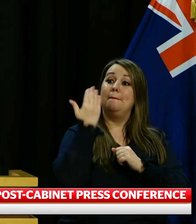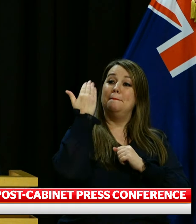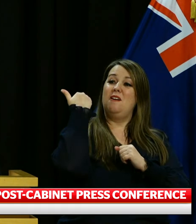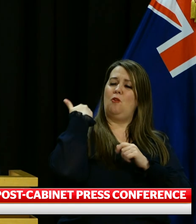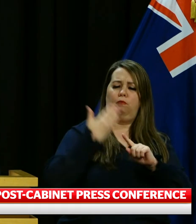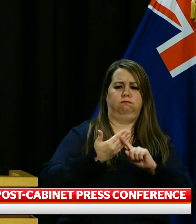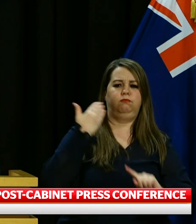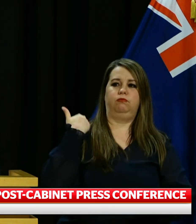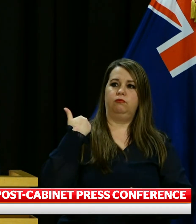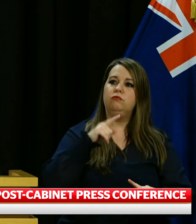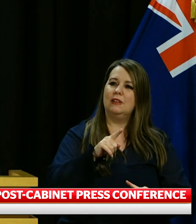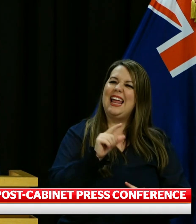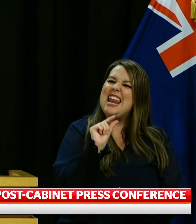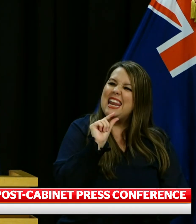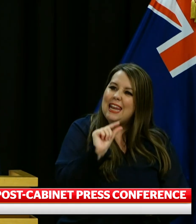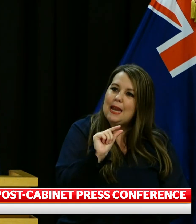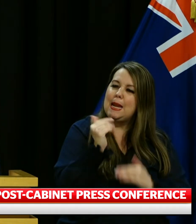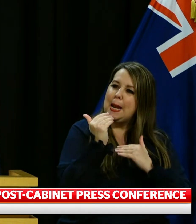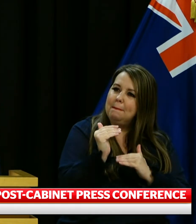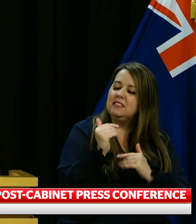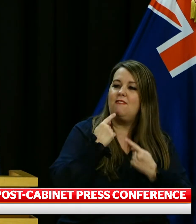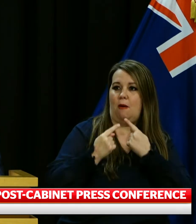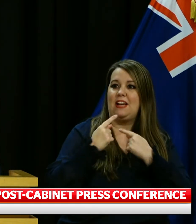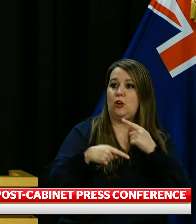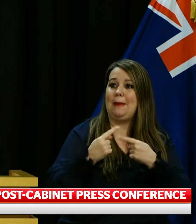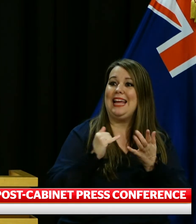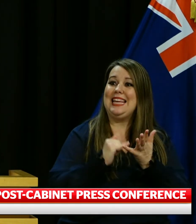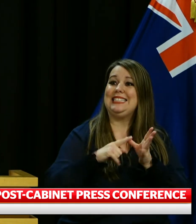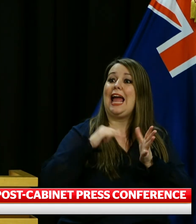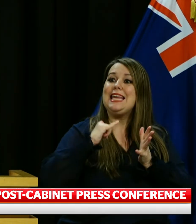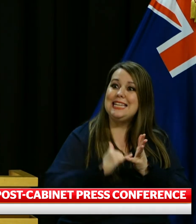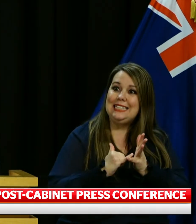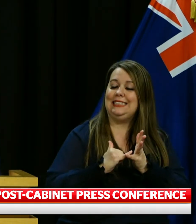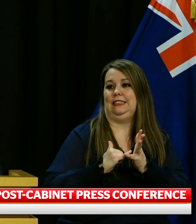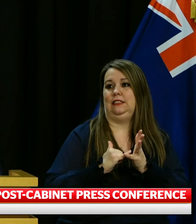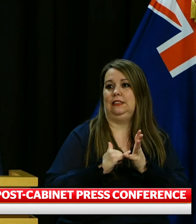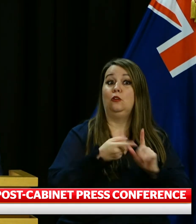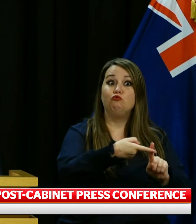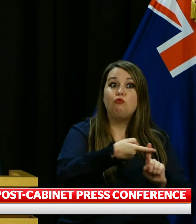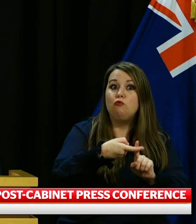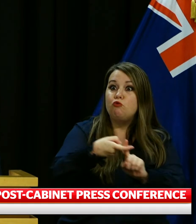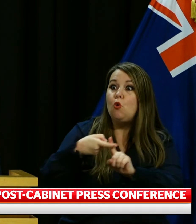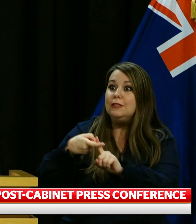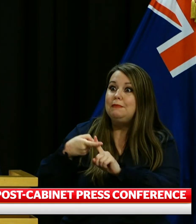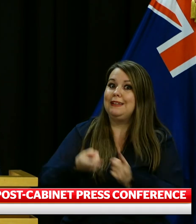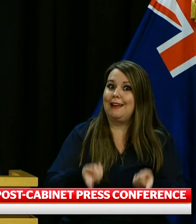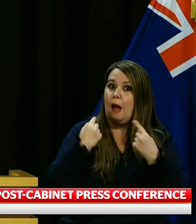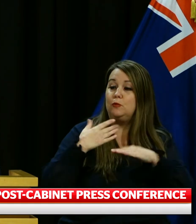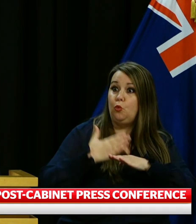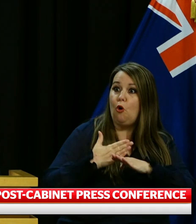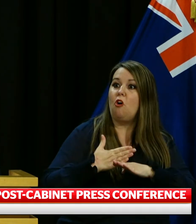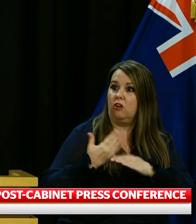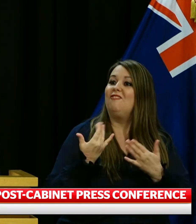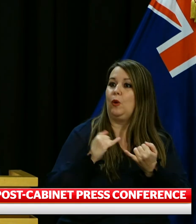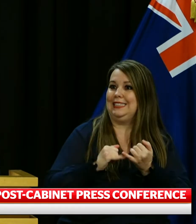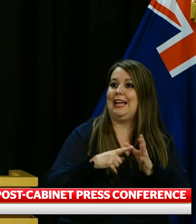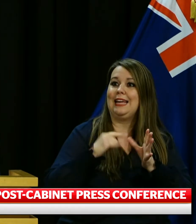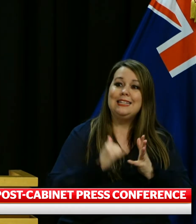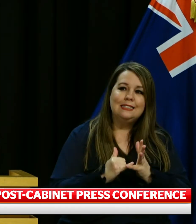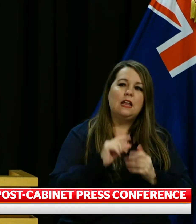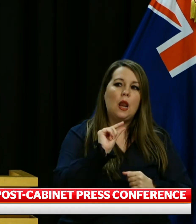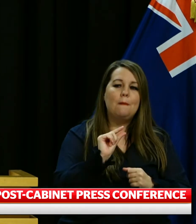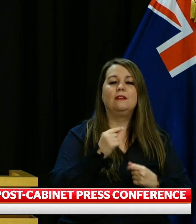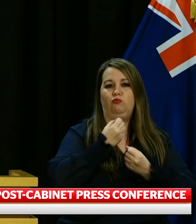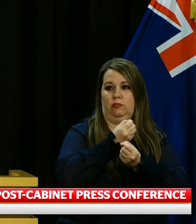released. And in answering a series of questions, seeking further information, a decision by